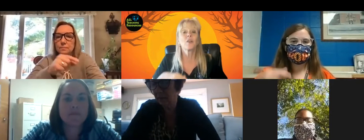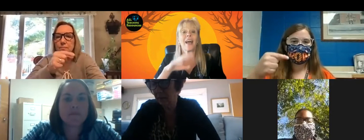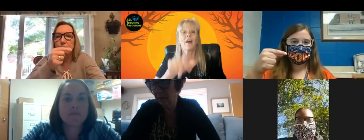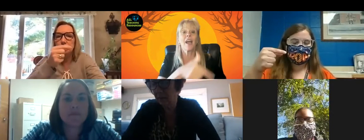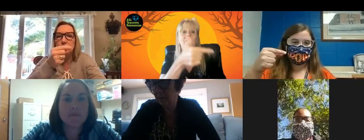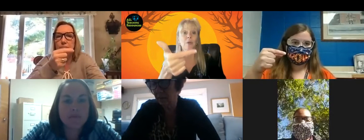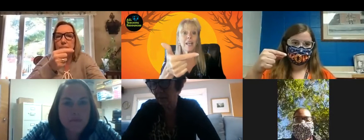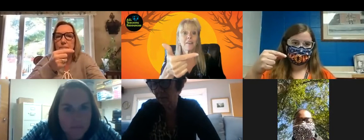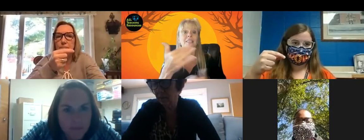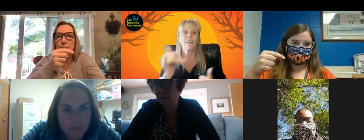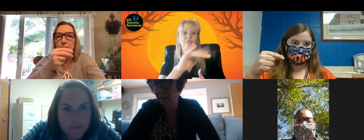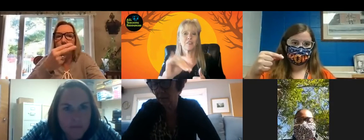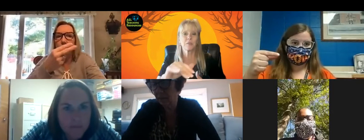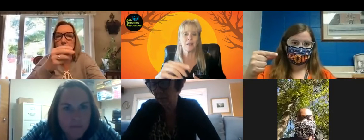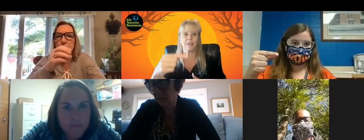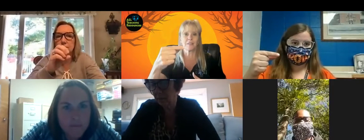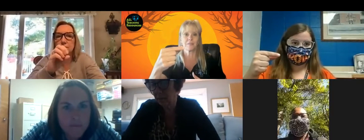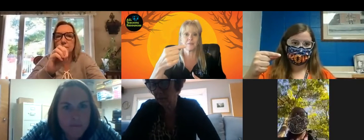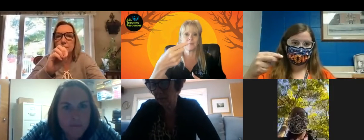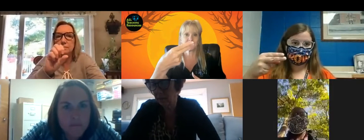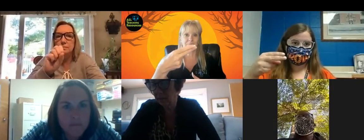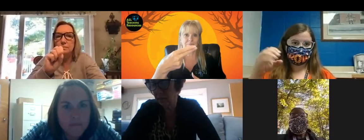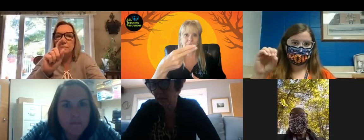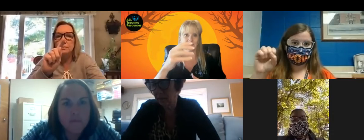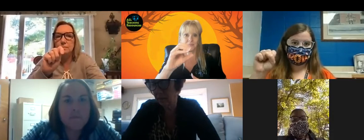Okay, so now everyone else now finger spell it.